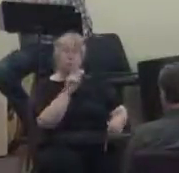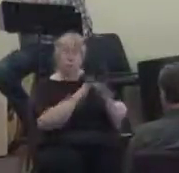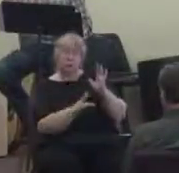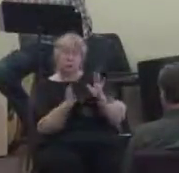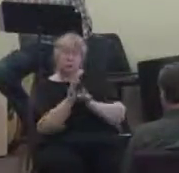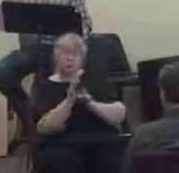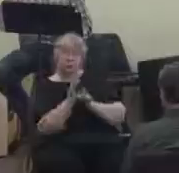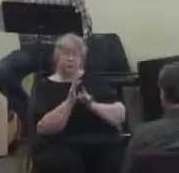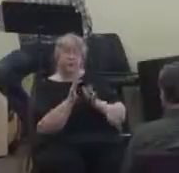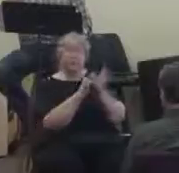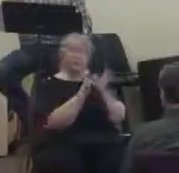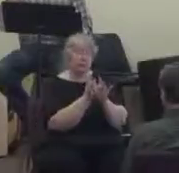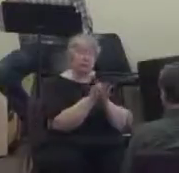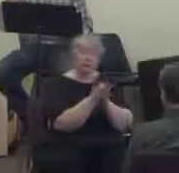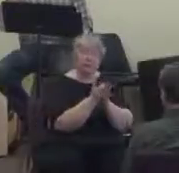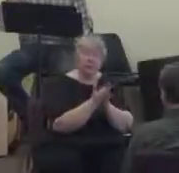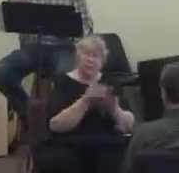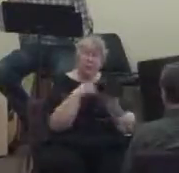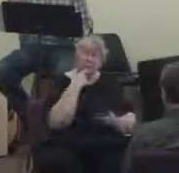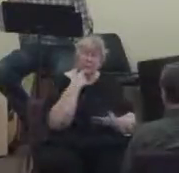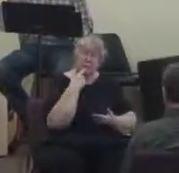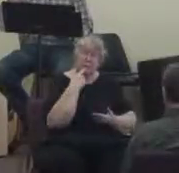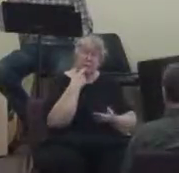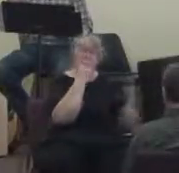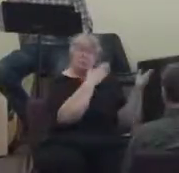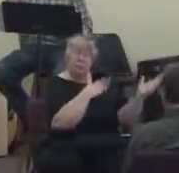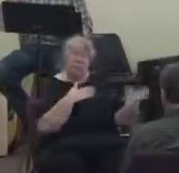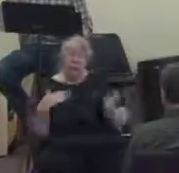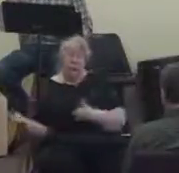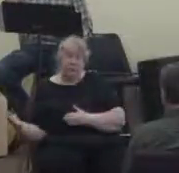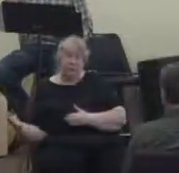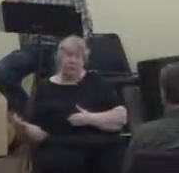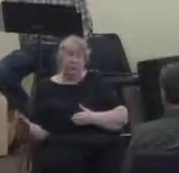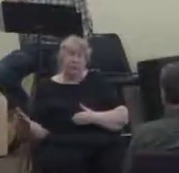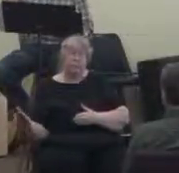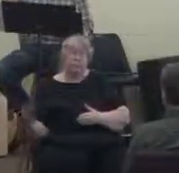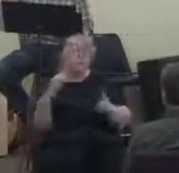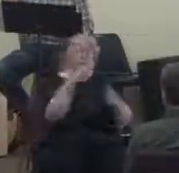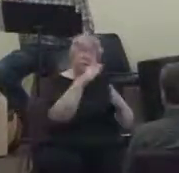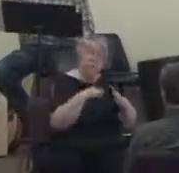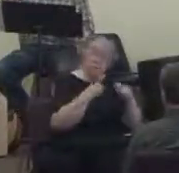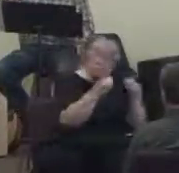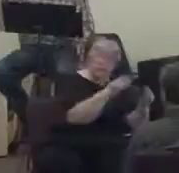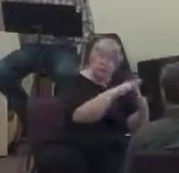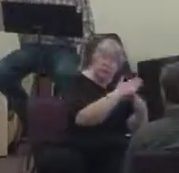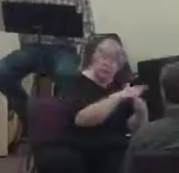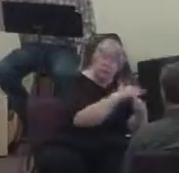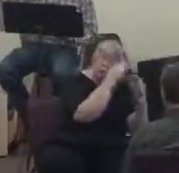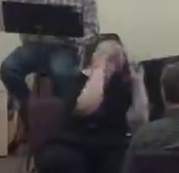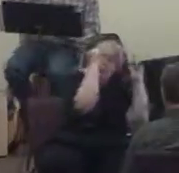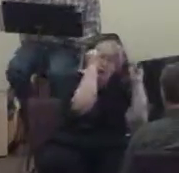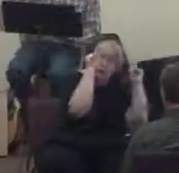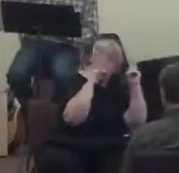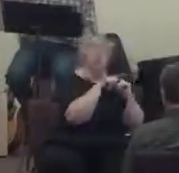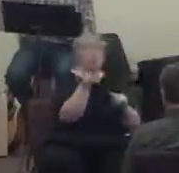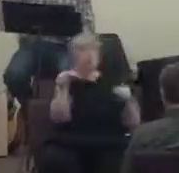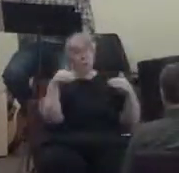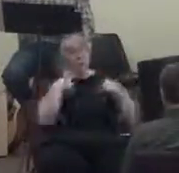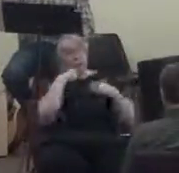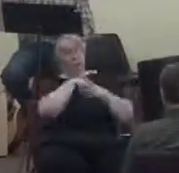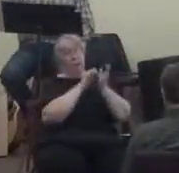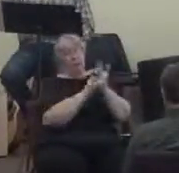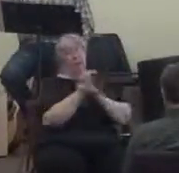says to be prepared to give and share the hope you have in Christ Jesus. They replied, some say